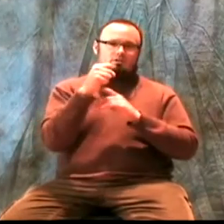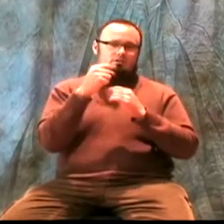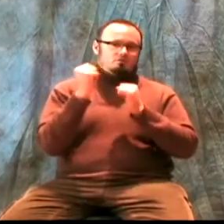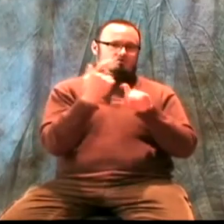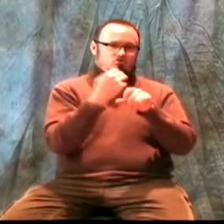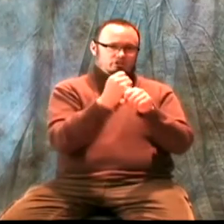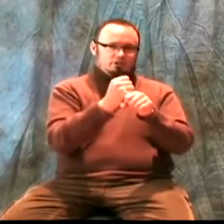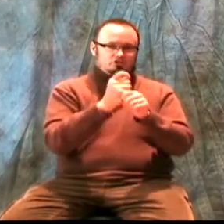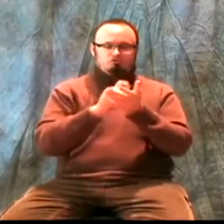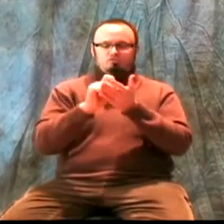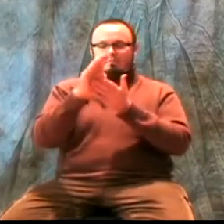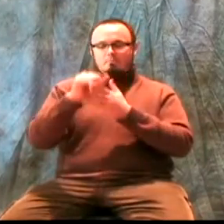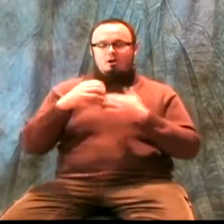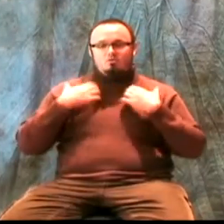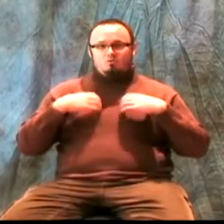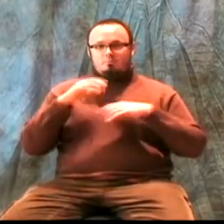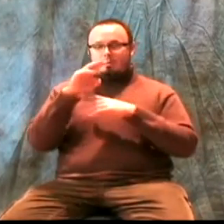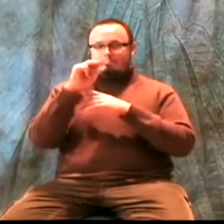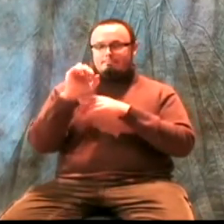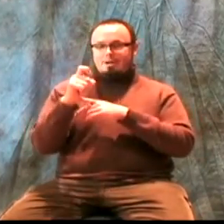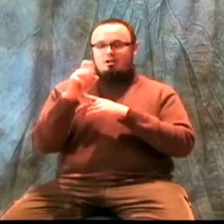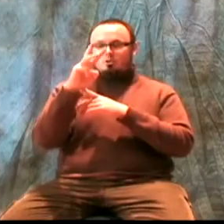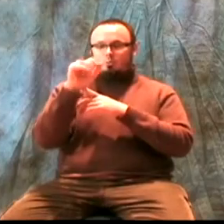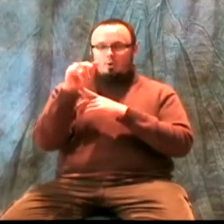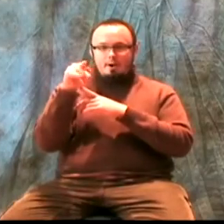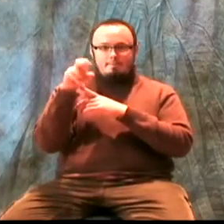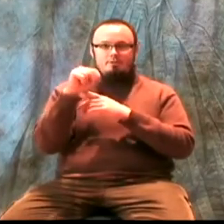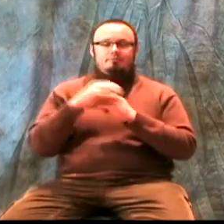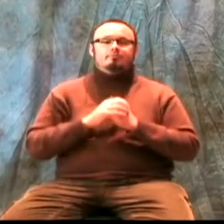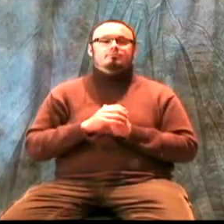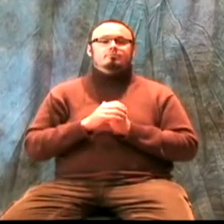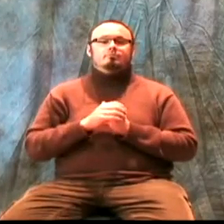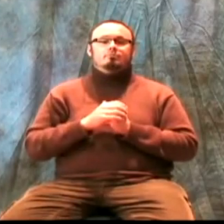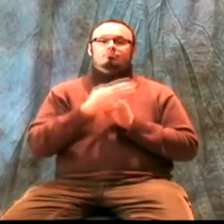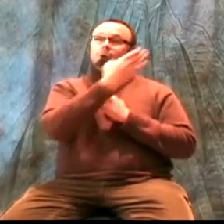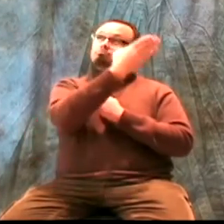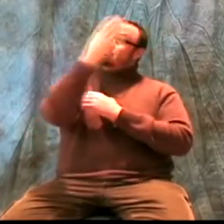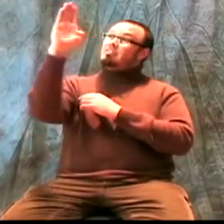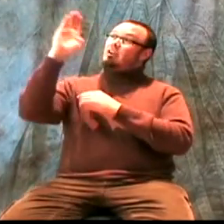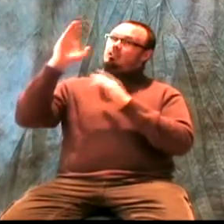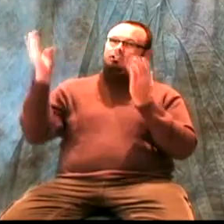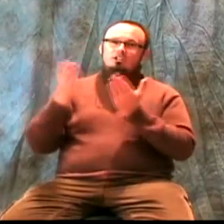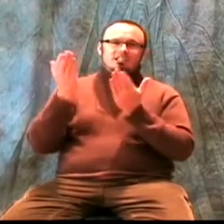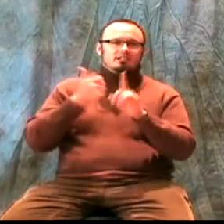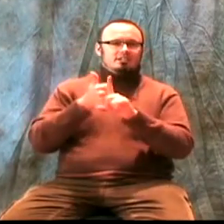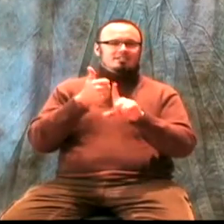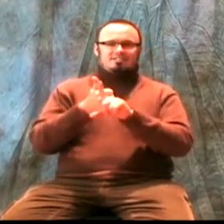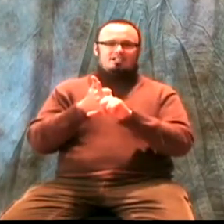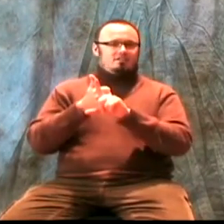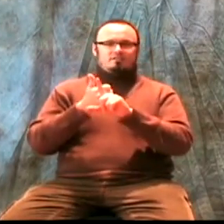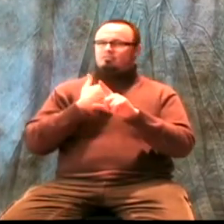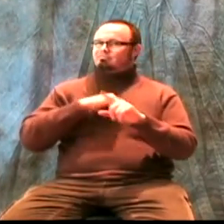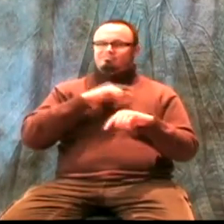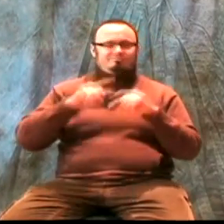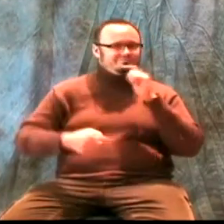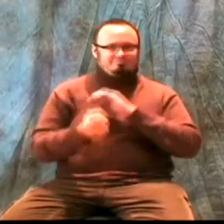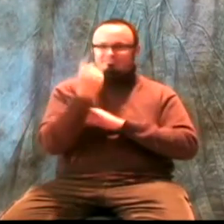Max Wyman. God's existence is something very far removed from anything we can comprehend. He is